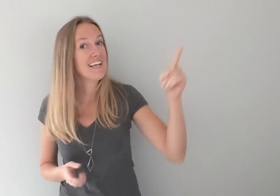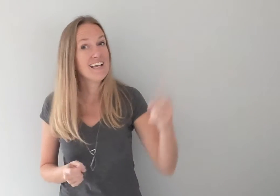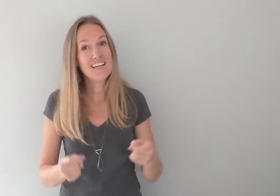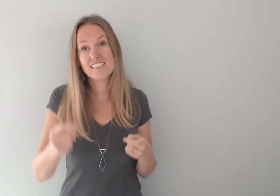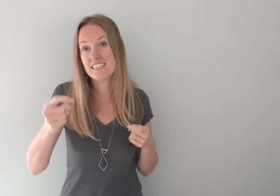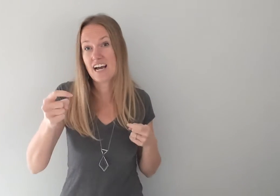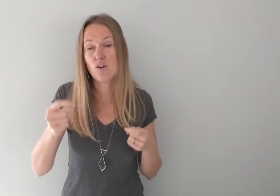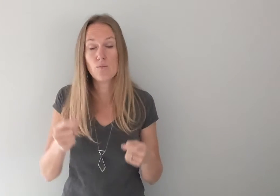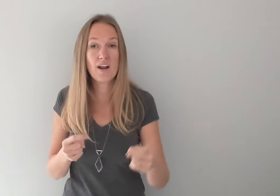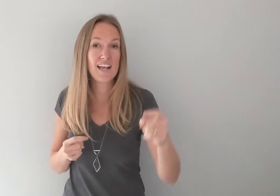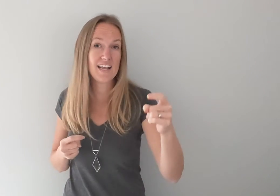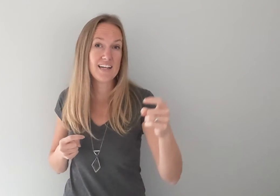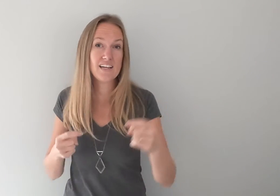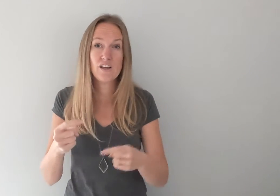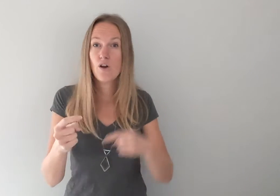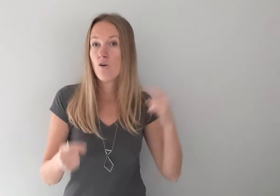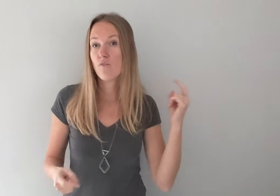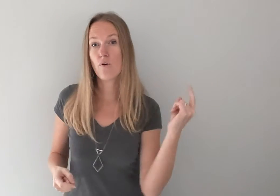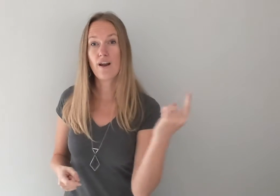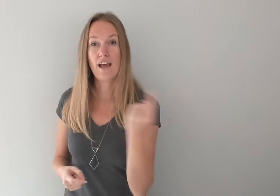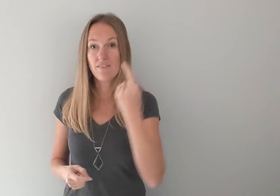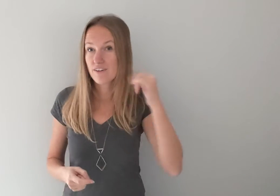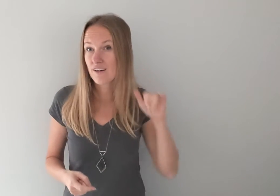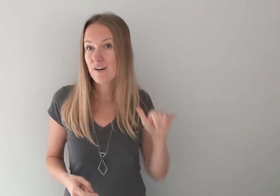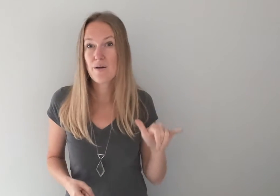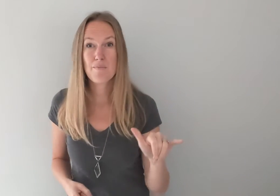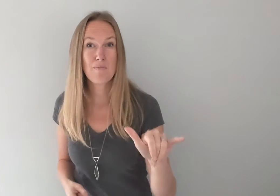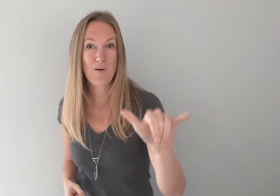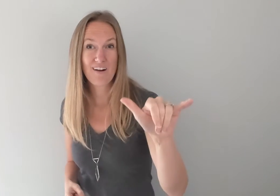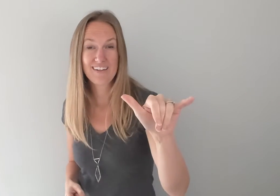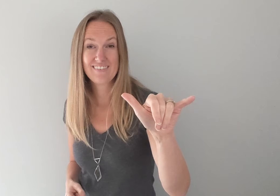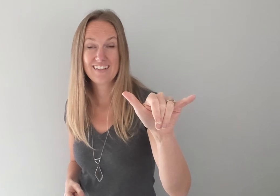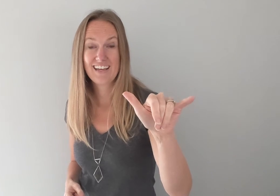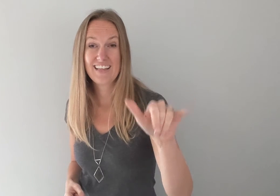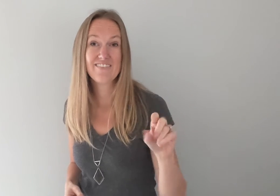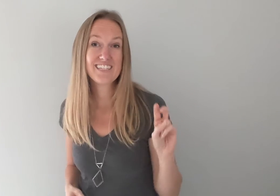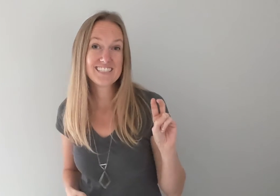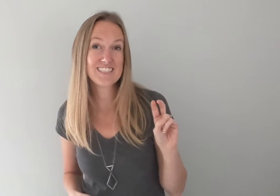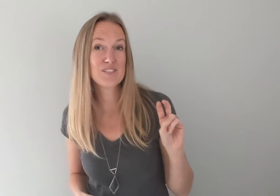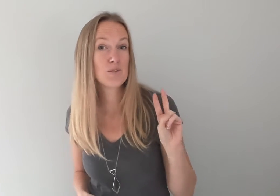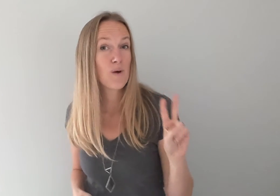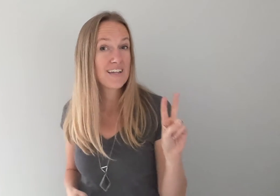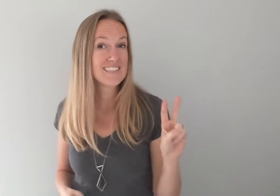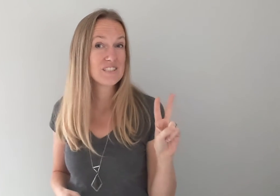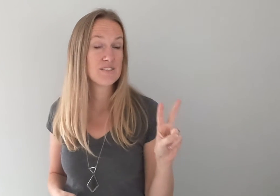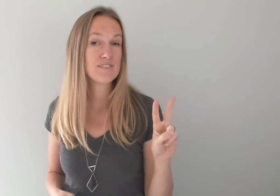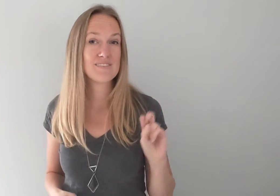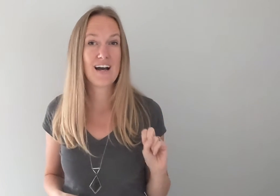he shall reign forevermore. And then it finishes twice with